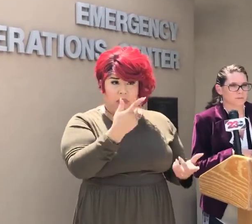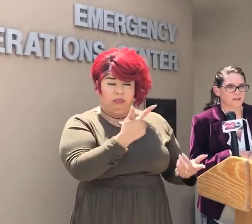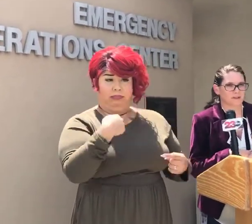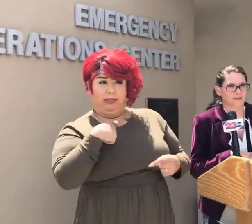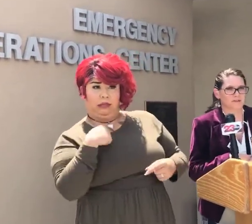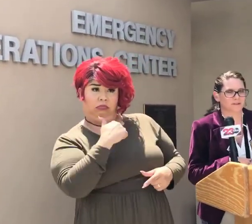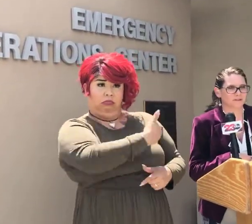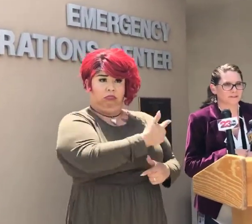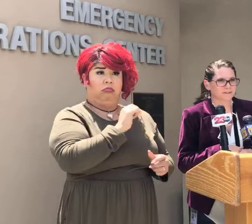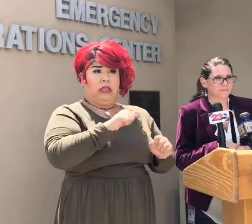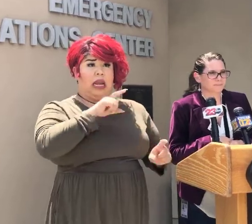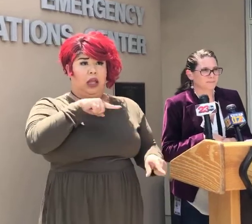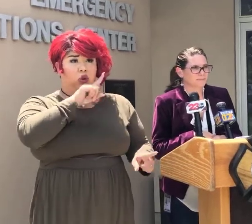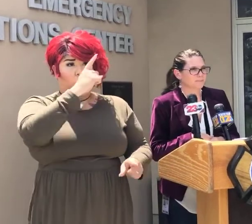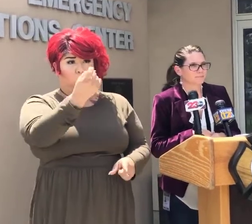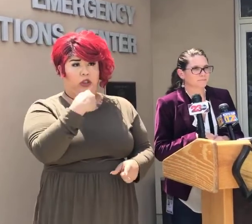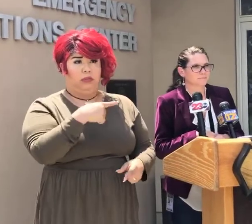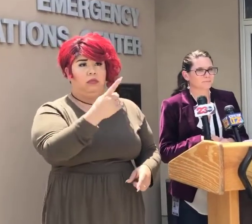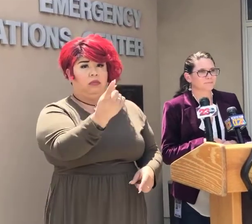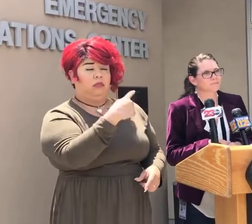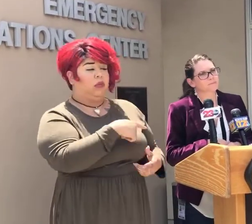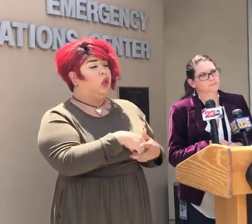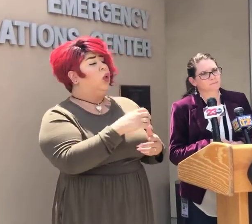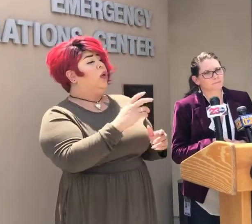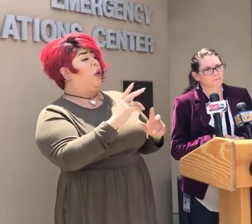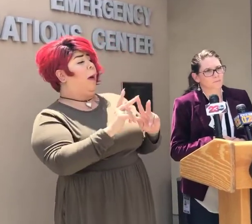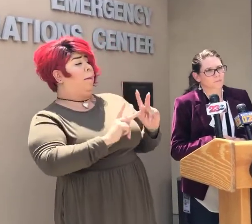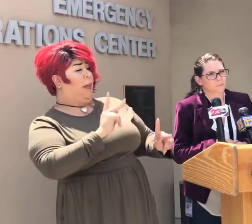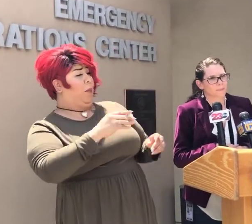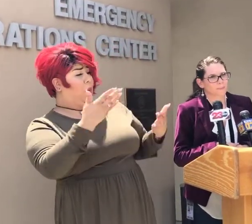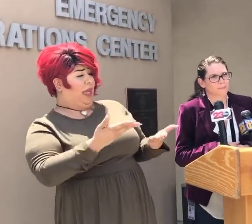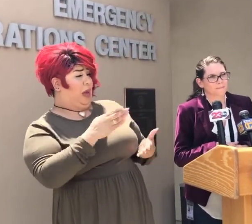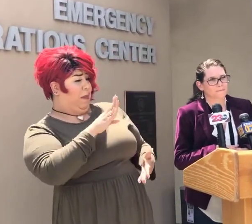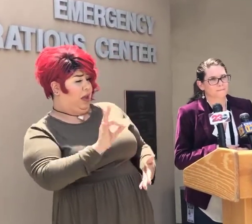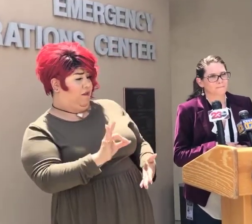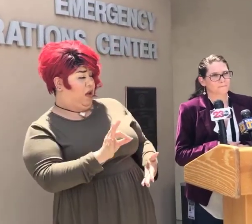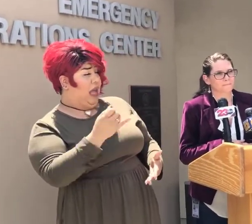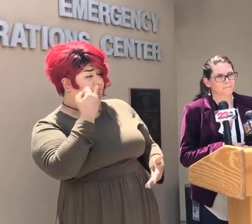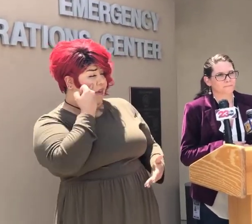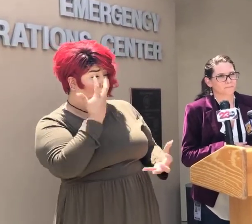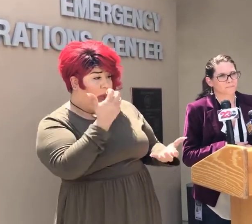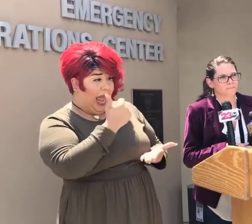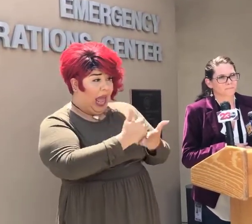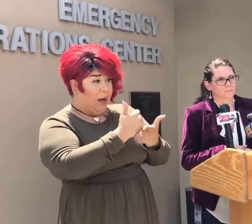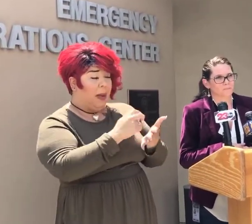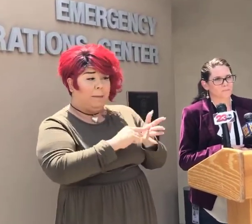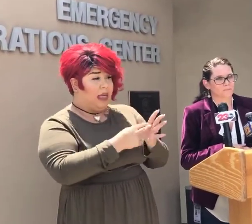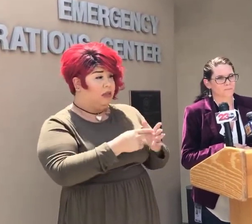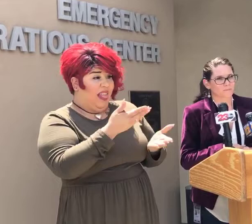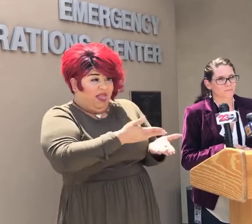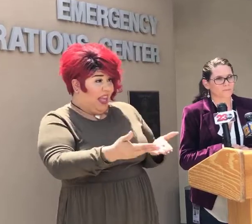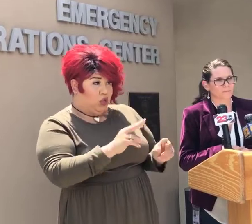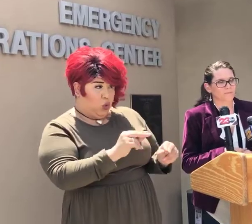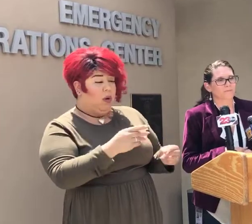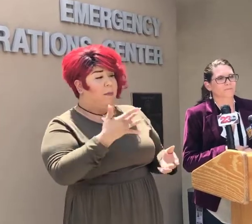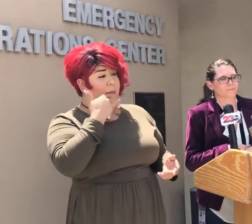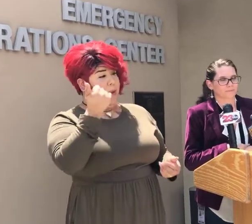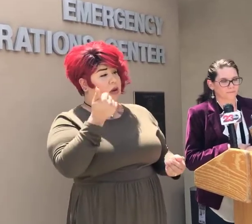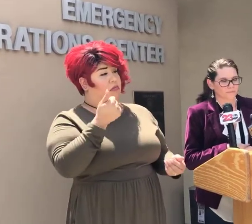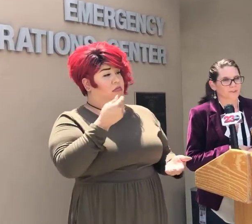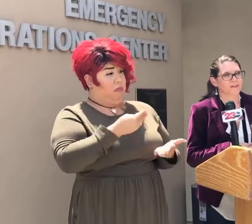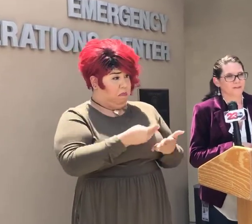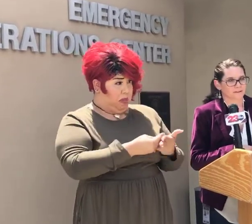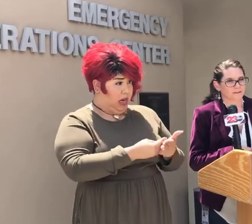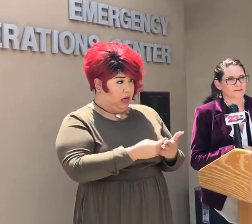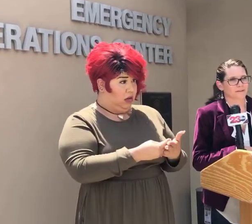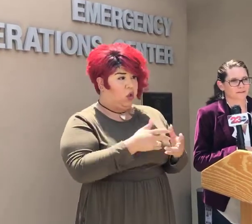Chief Smith can answer. So the people of Bakersfield should, if they want to help out, they shouldn't donate. They should make monetary donations